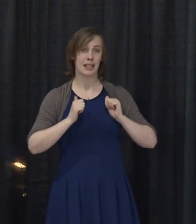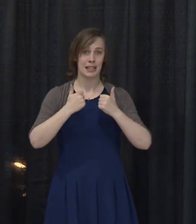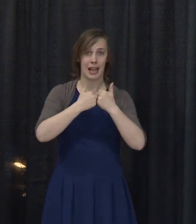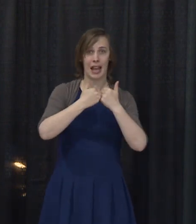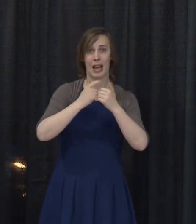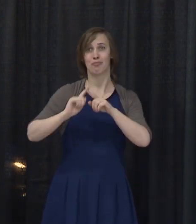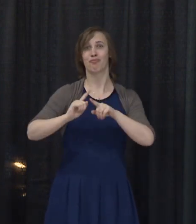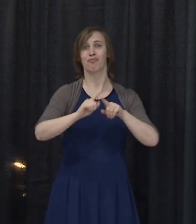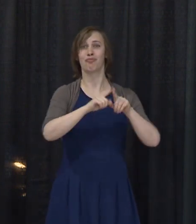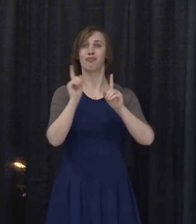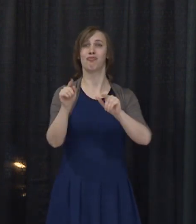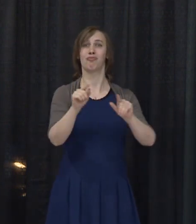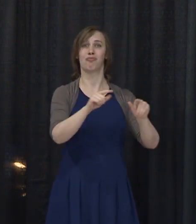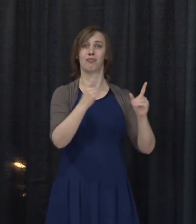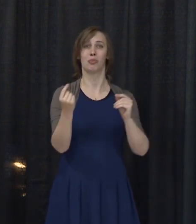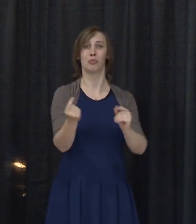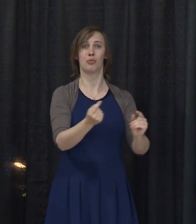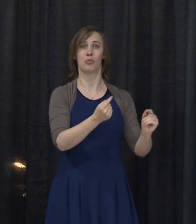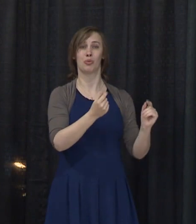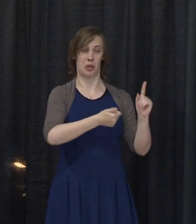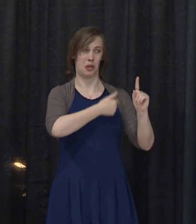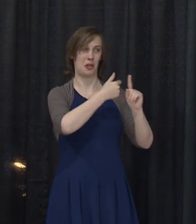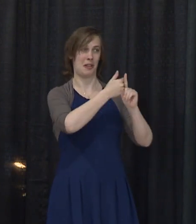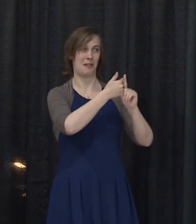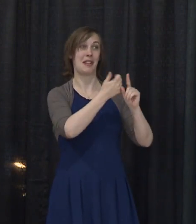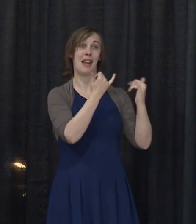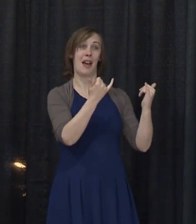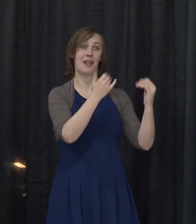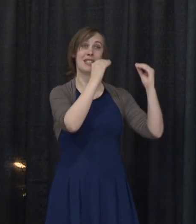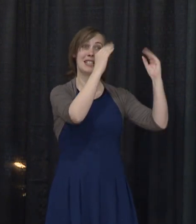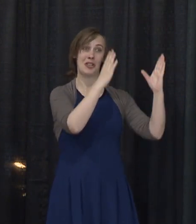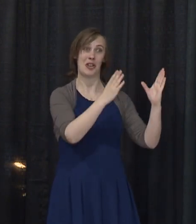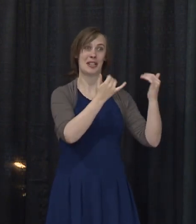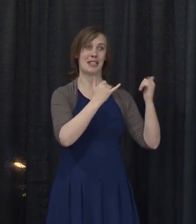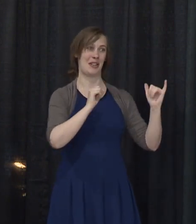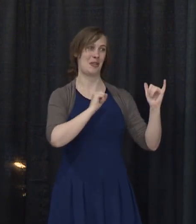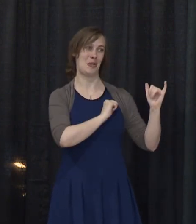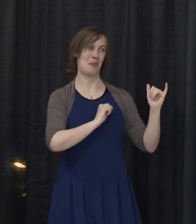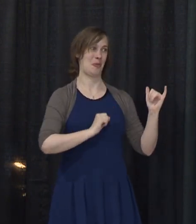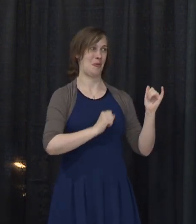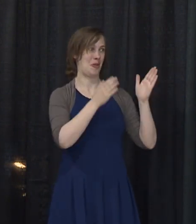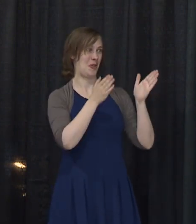a teacher and still superhuman, and I can see her crying.